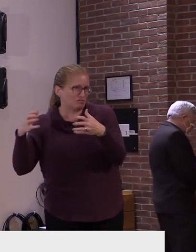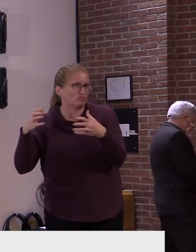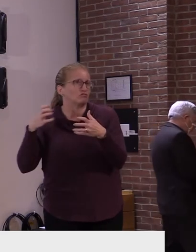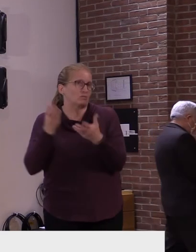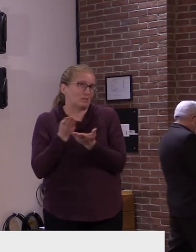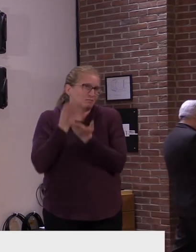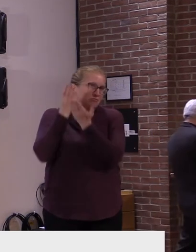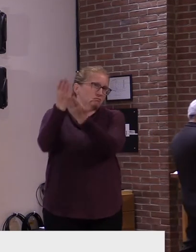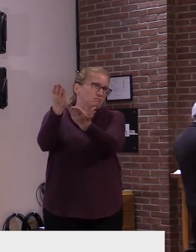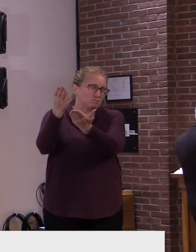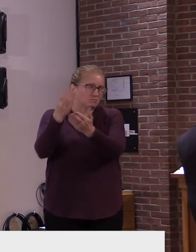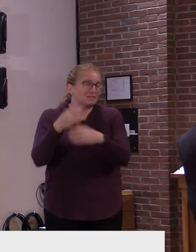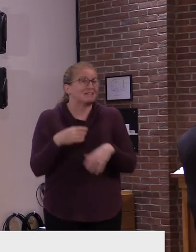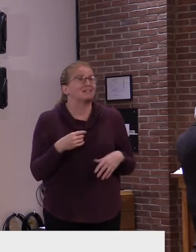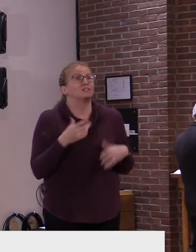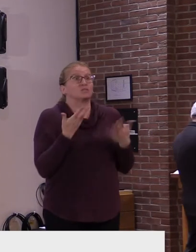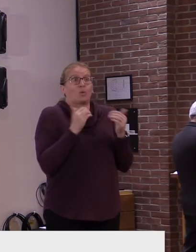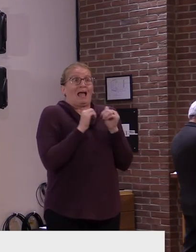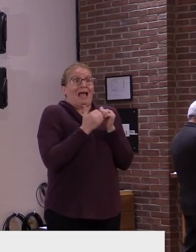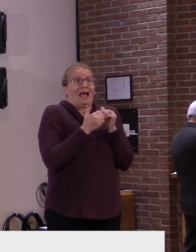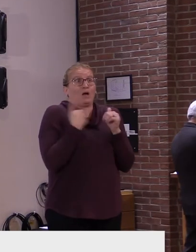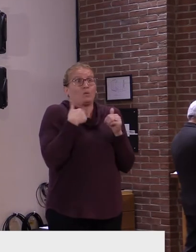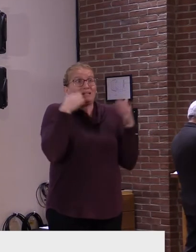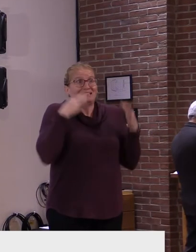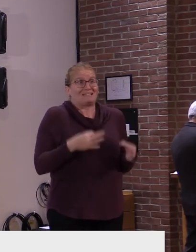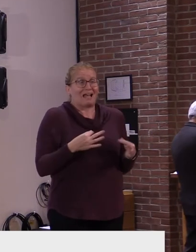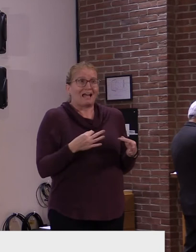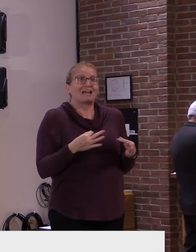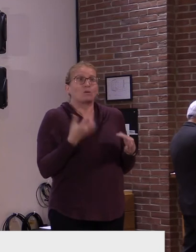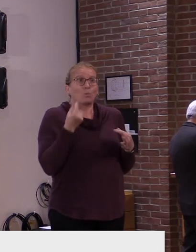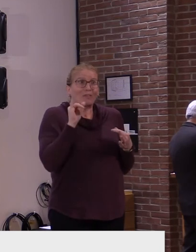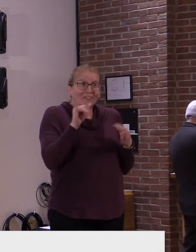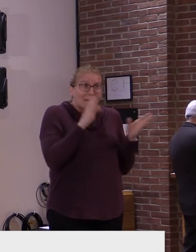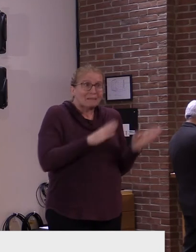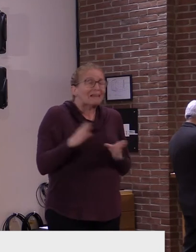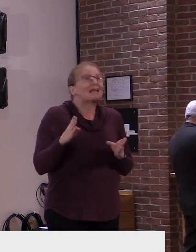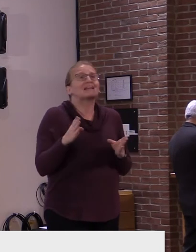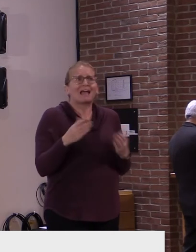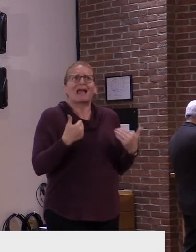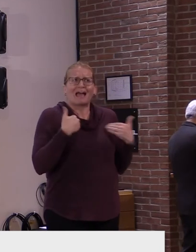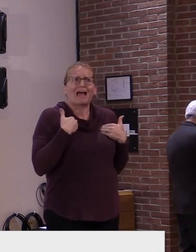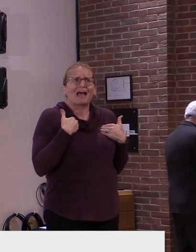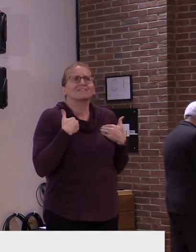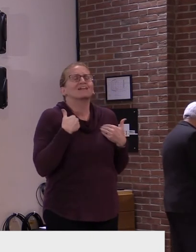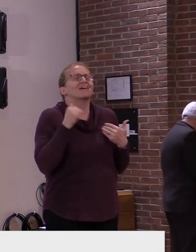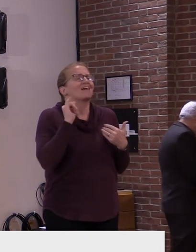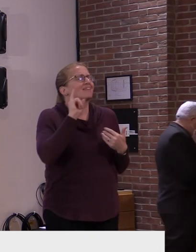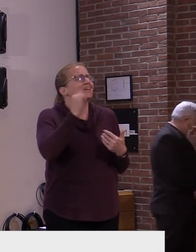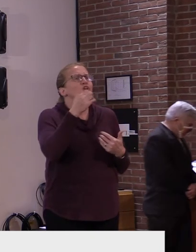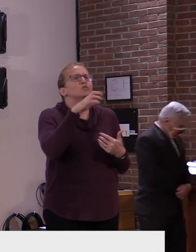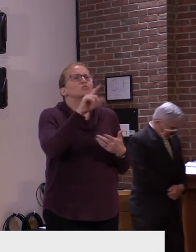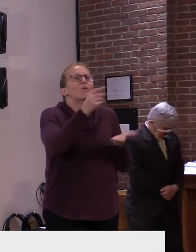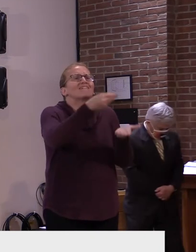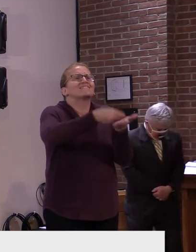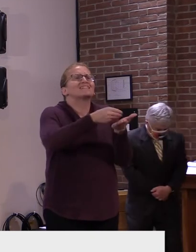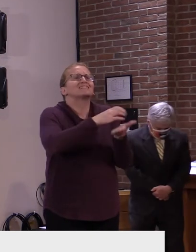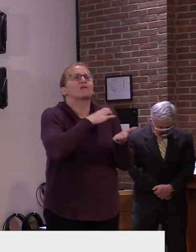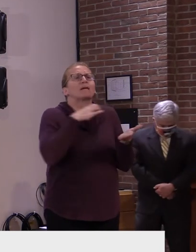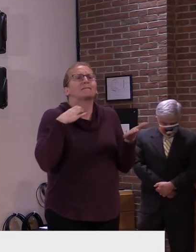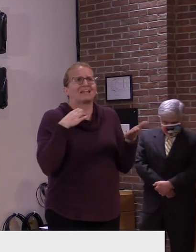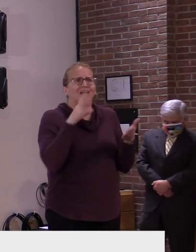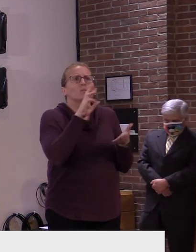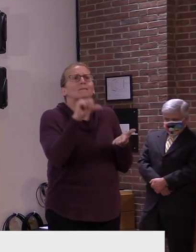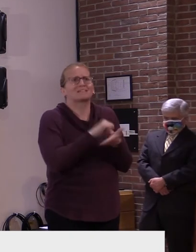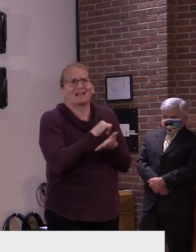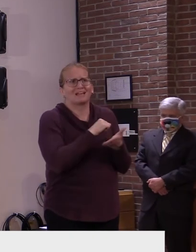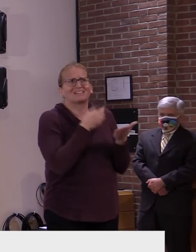uh consist of is posted most readily on the joint physical committee but if you want to go there now